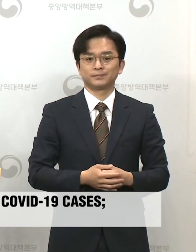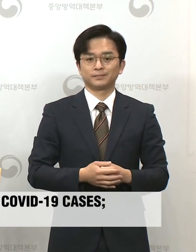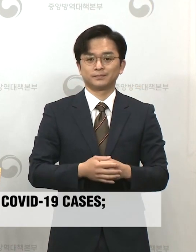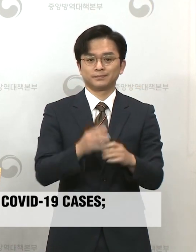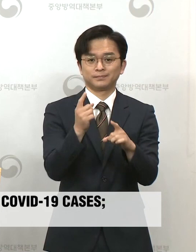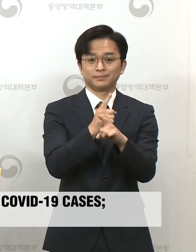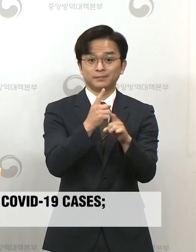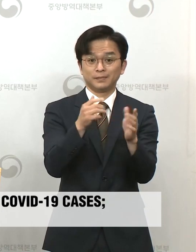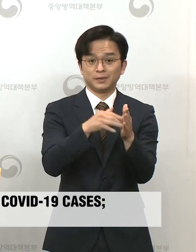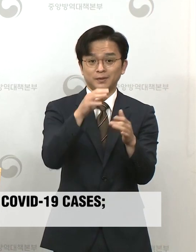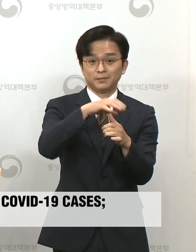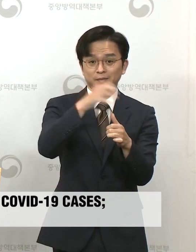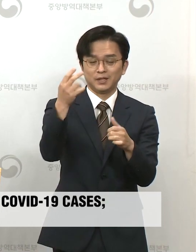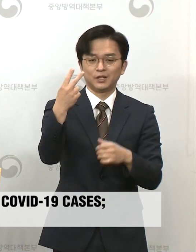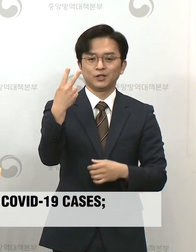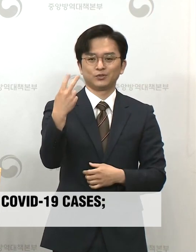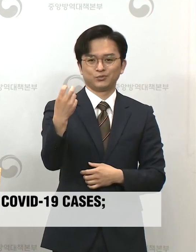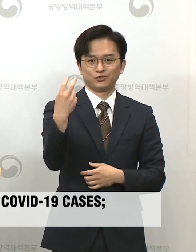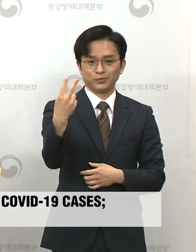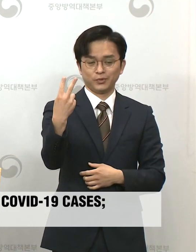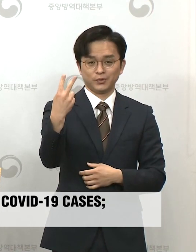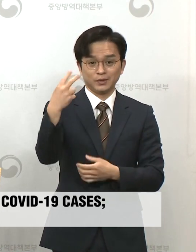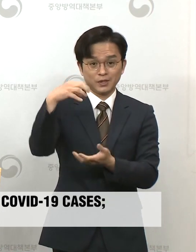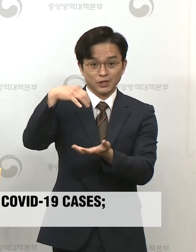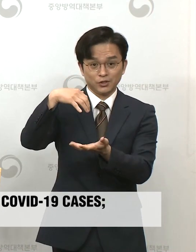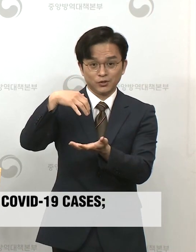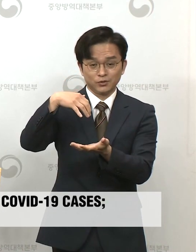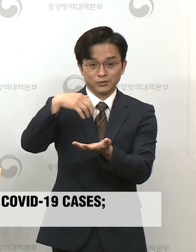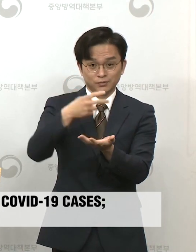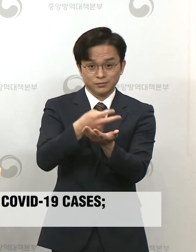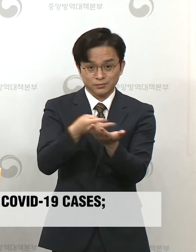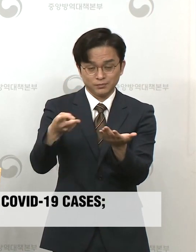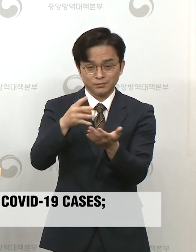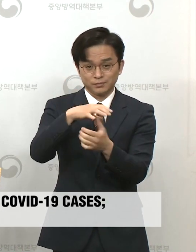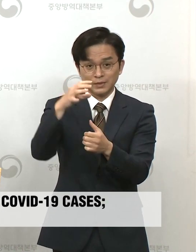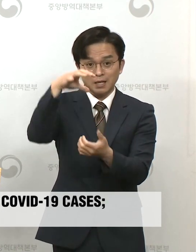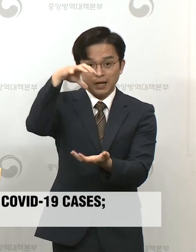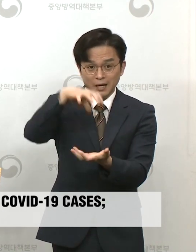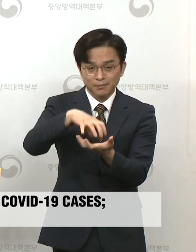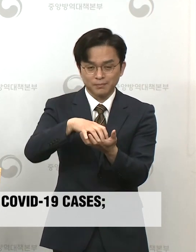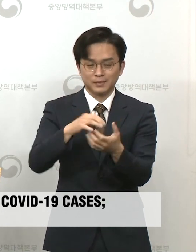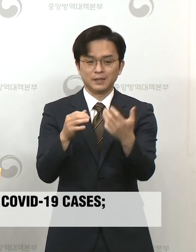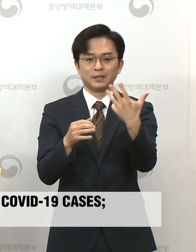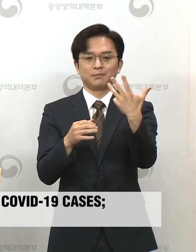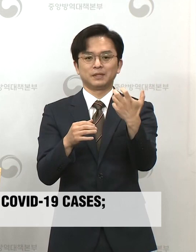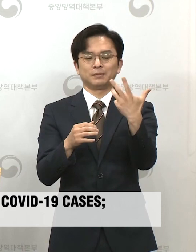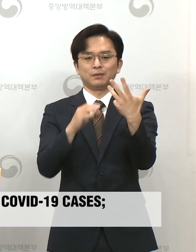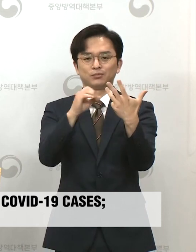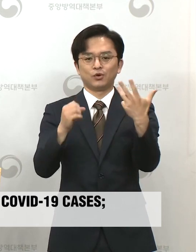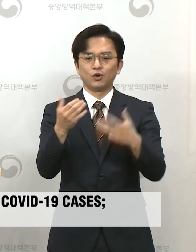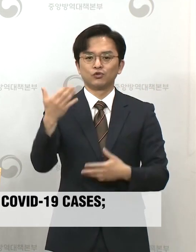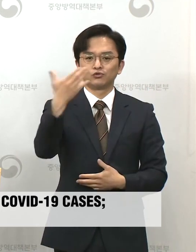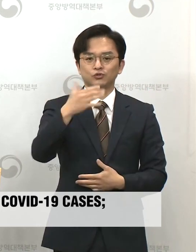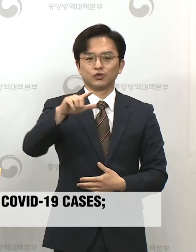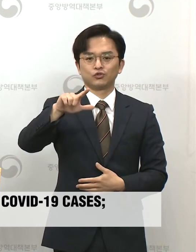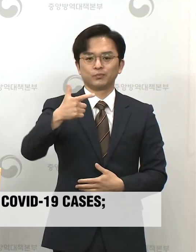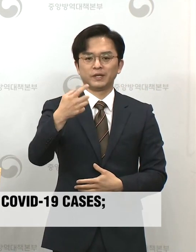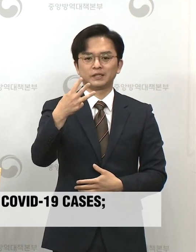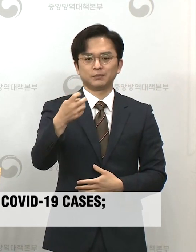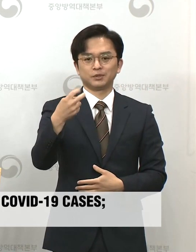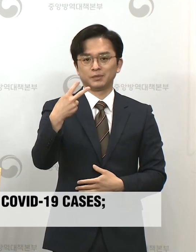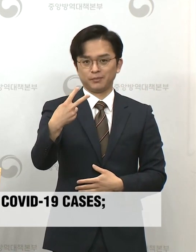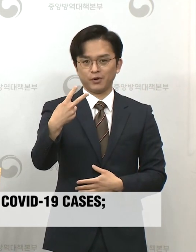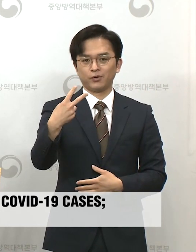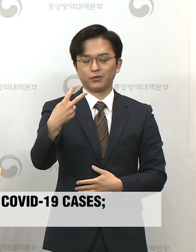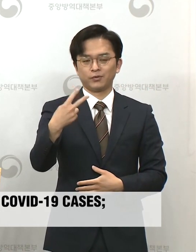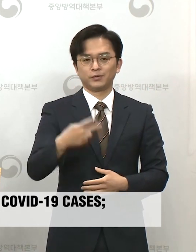overseas. And we have 22 more people who have been fully recovered, and they account for 88.3% of